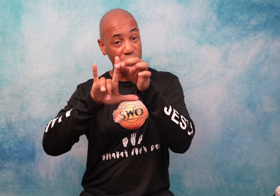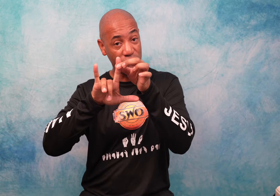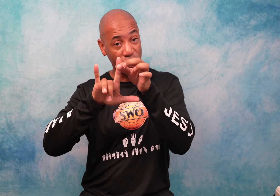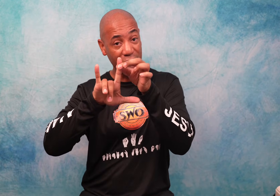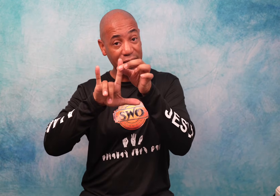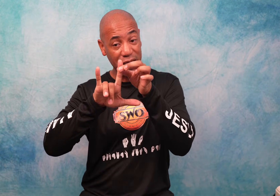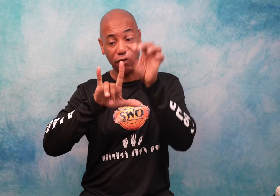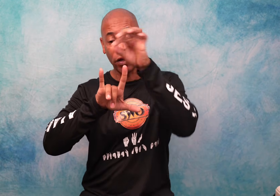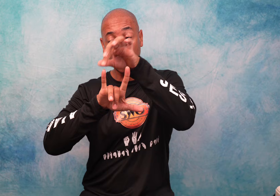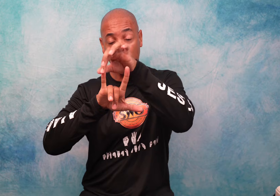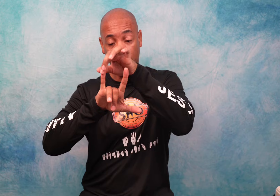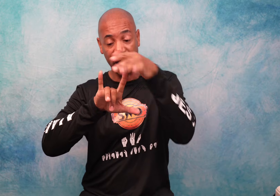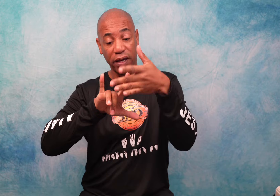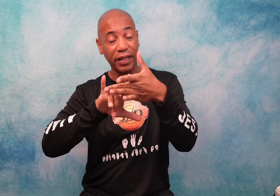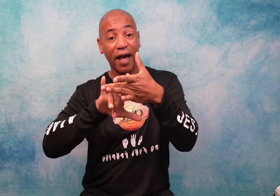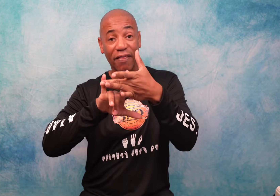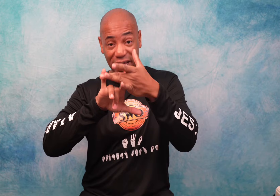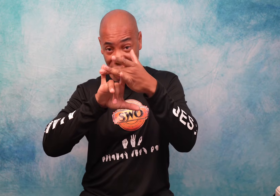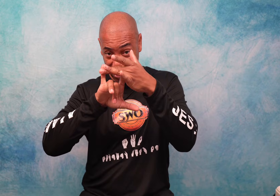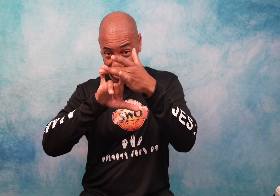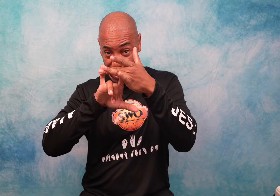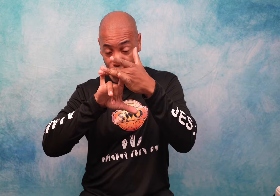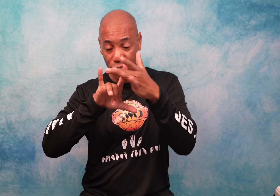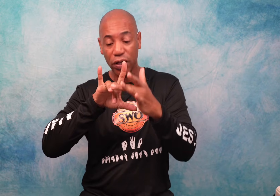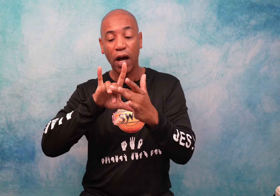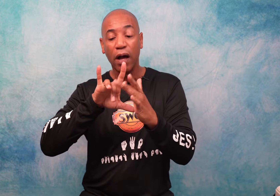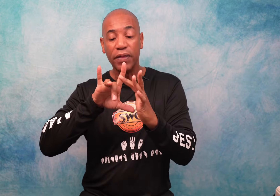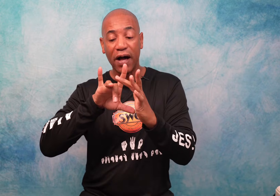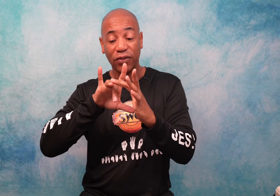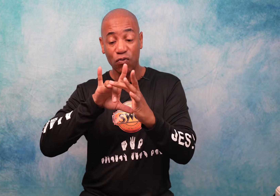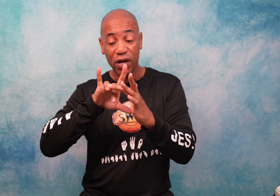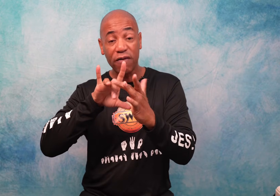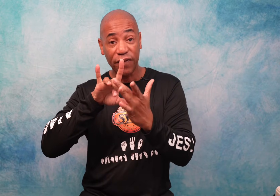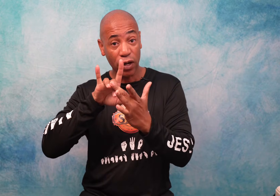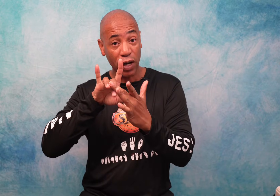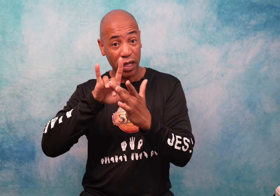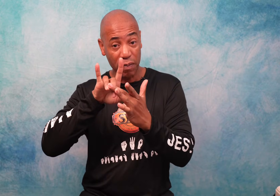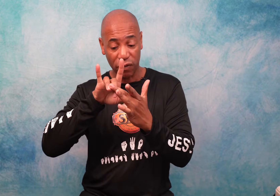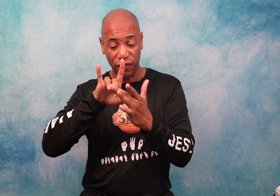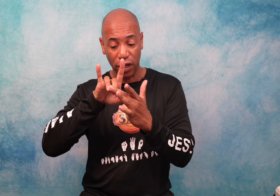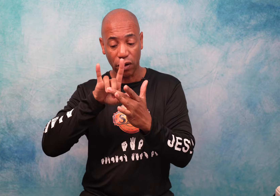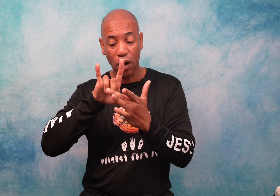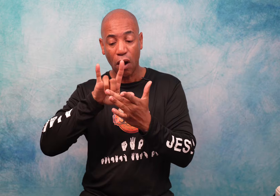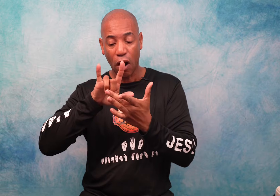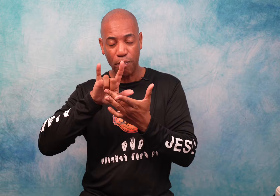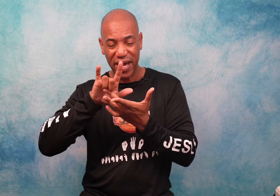take your index finger and your pinky, that's extended upward. Now, the ring finger and the middle finger are